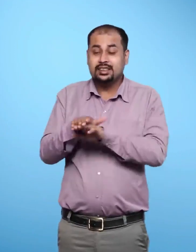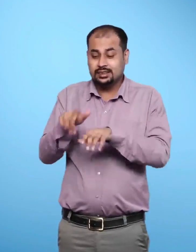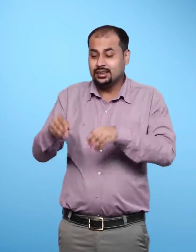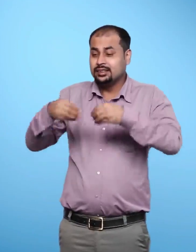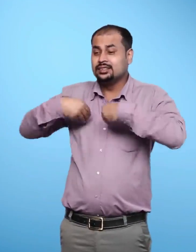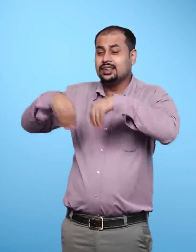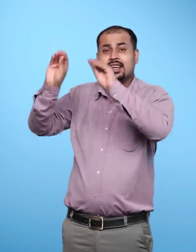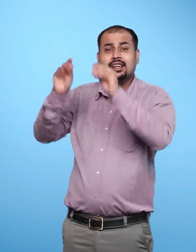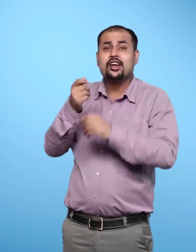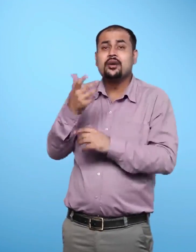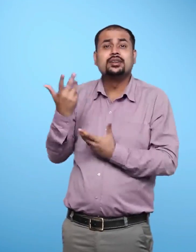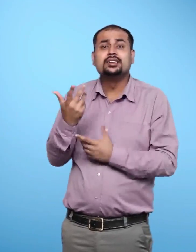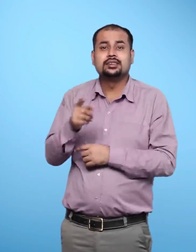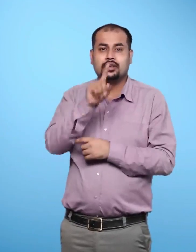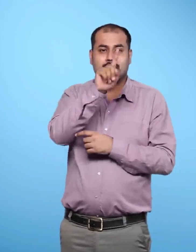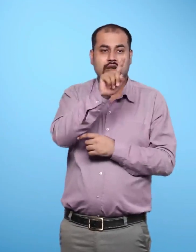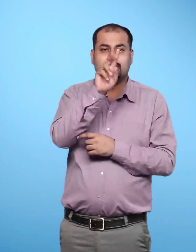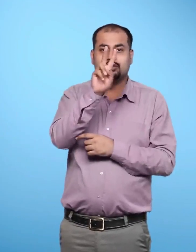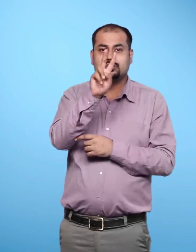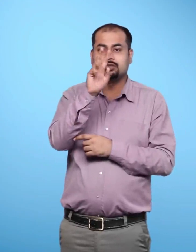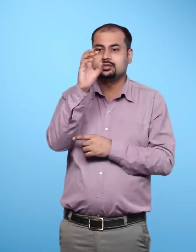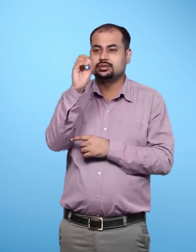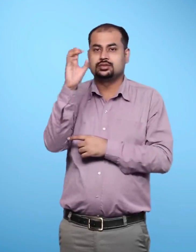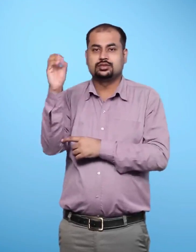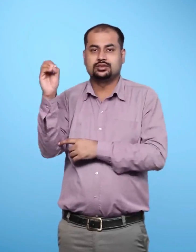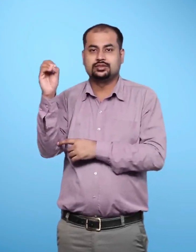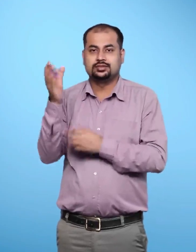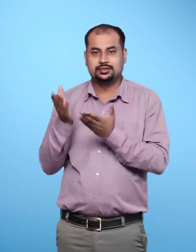I will sell the whole for rupees 1200.